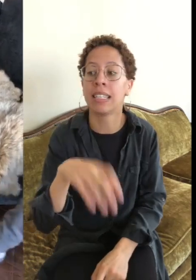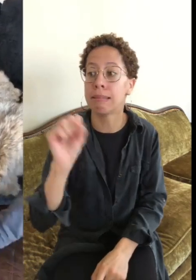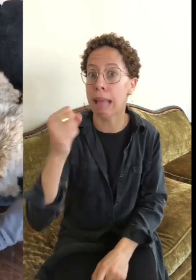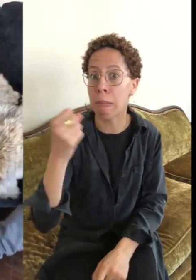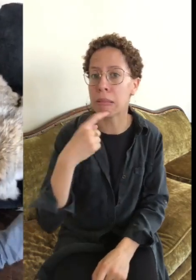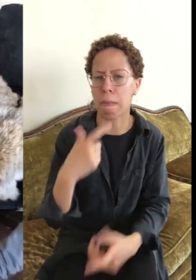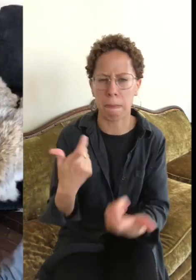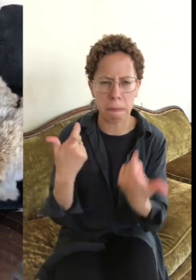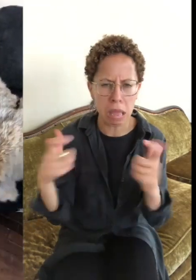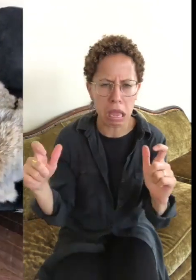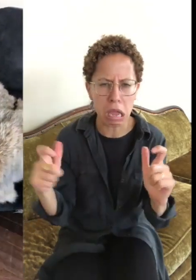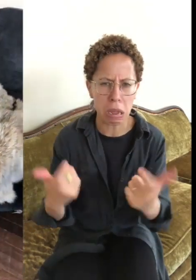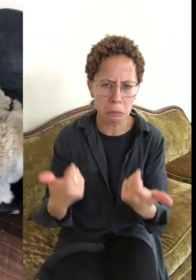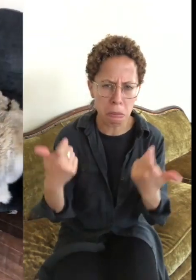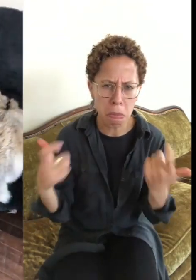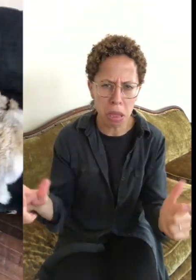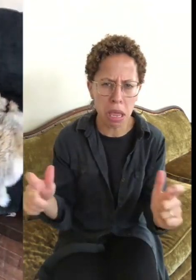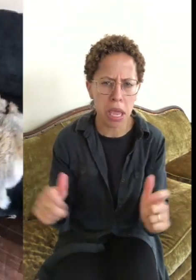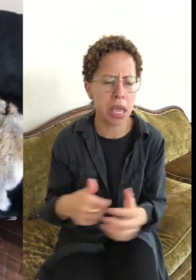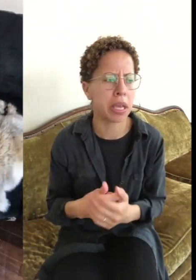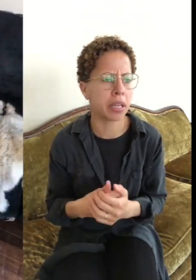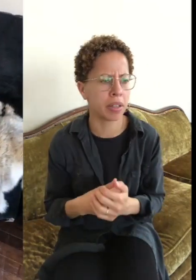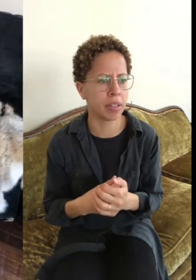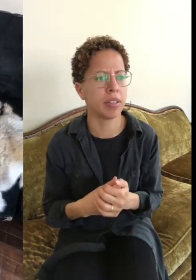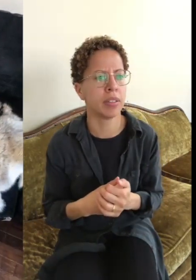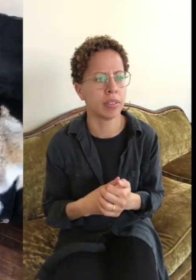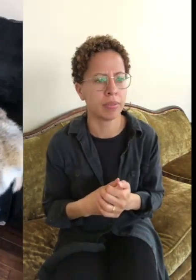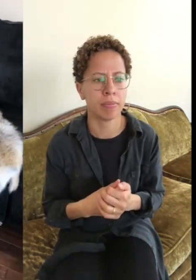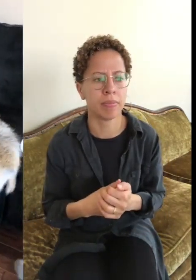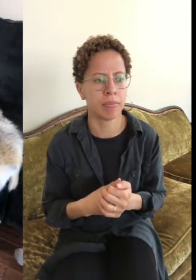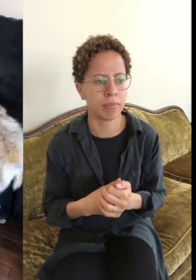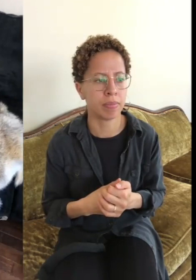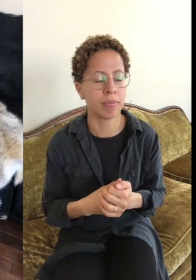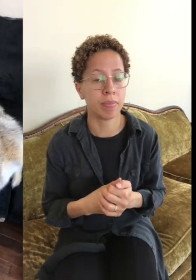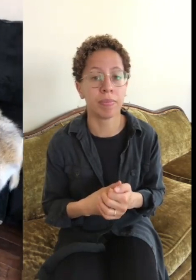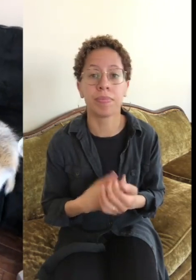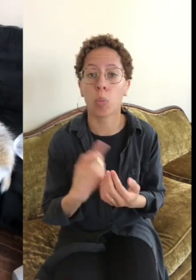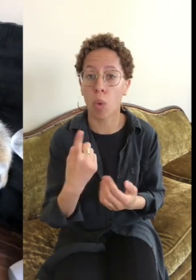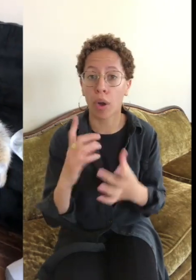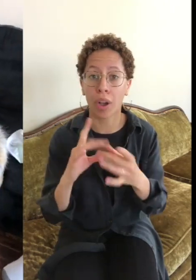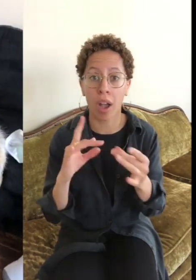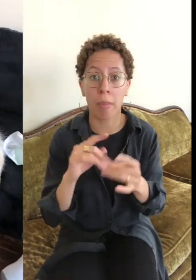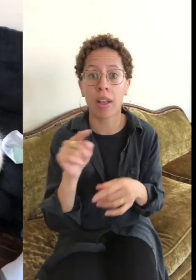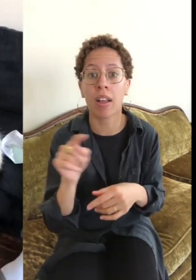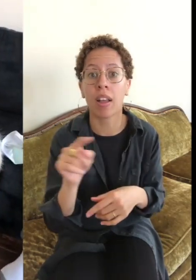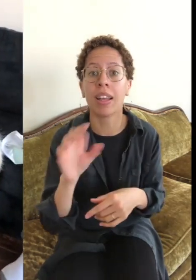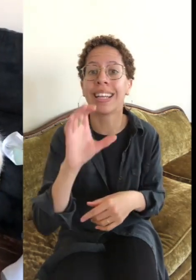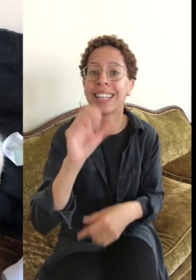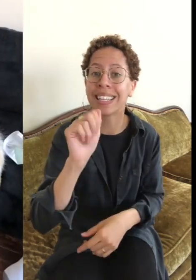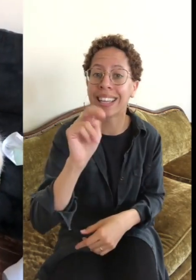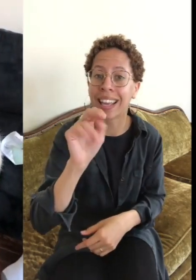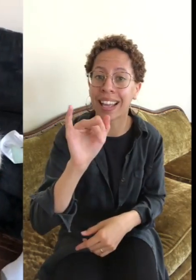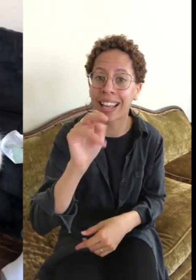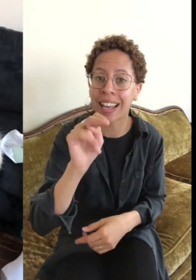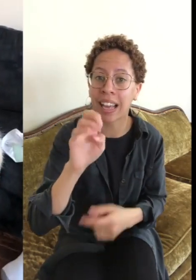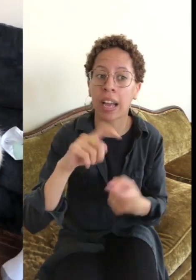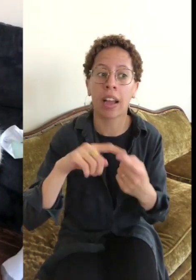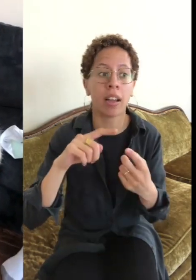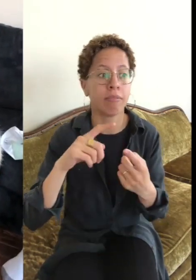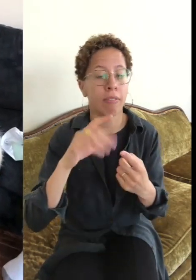comment that there are canines are fox, wolf, dog, all